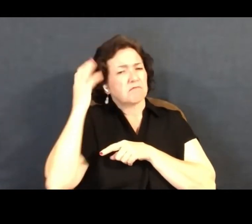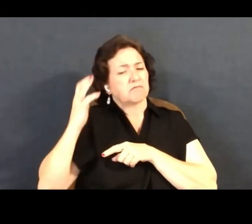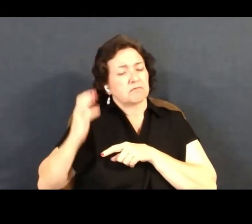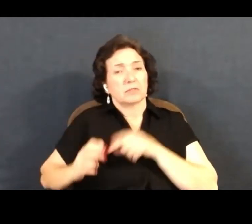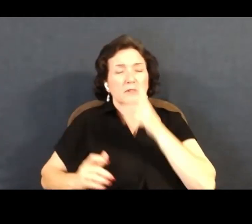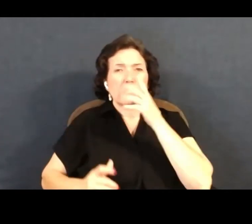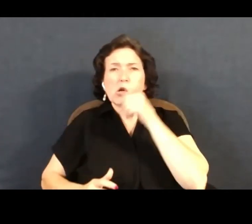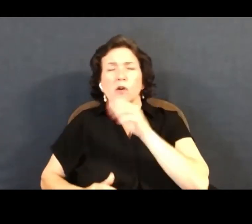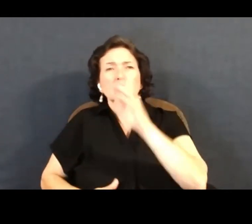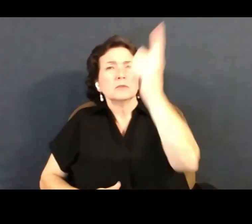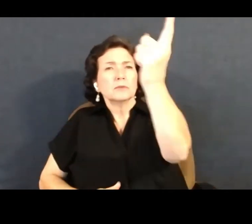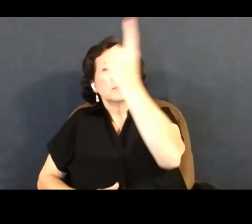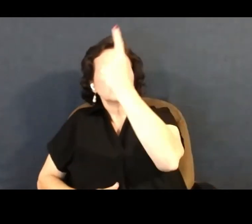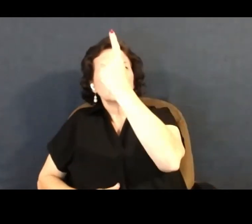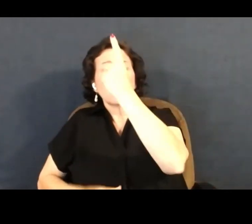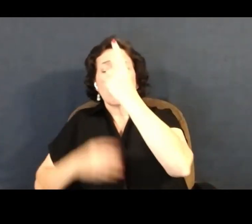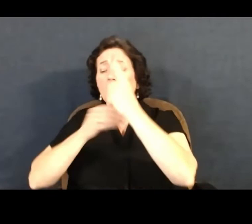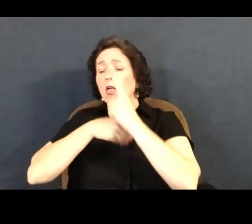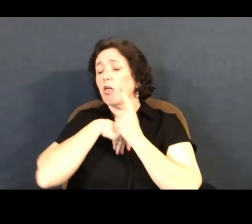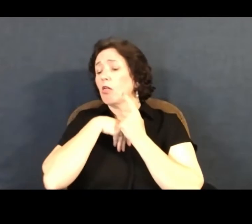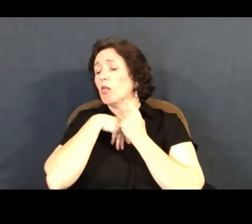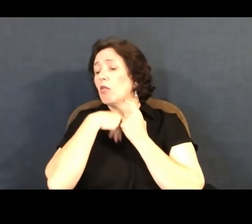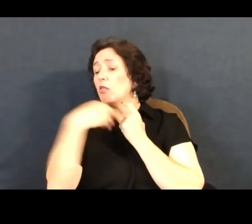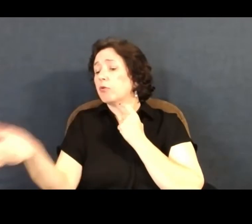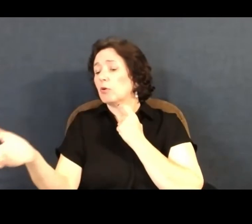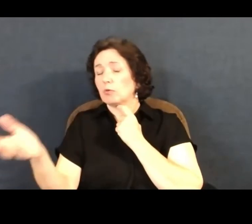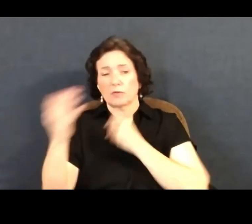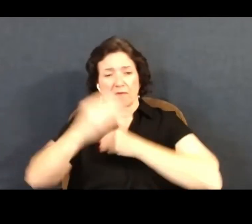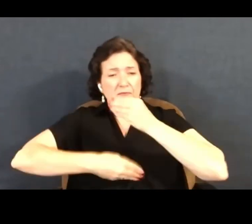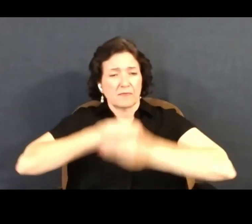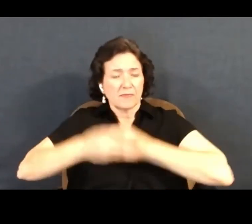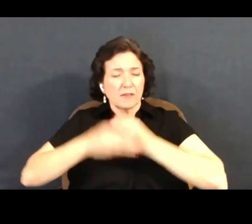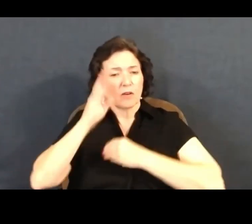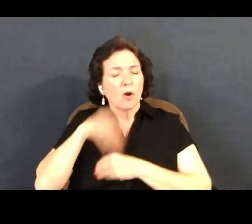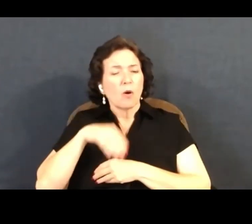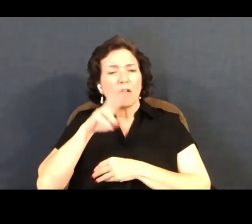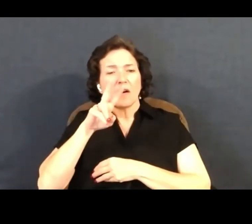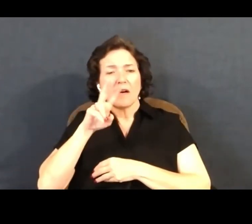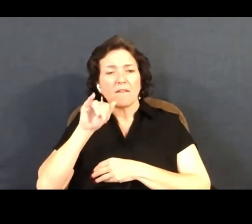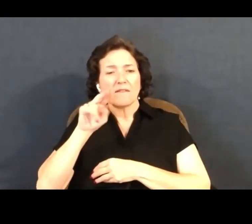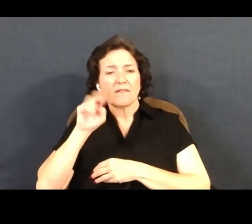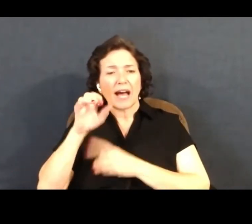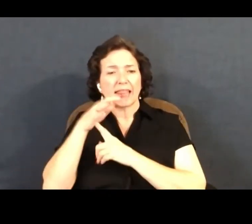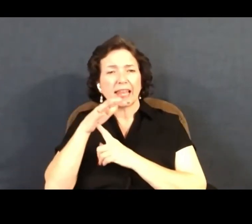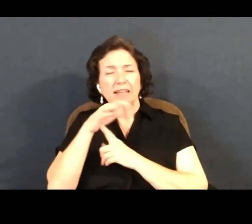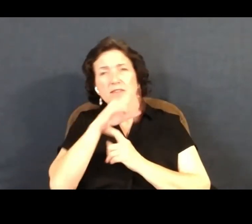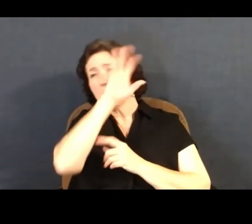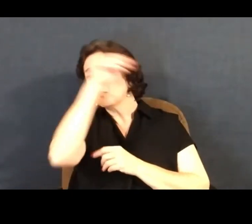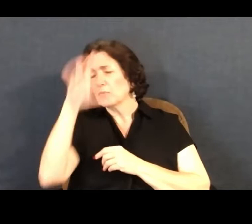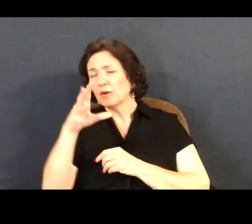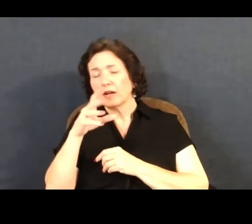window and she threw this packet covered in vine leaves into the river. "Oh," said the